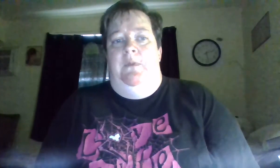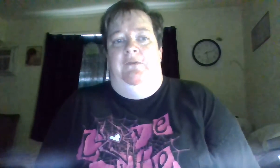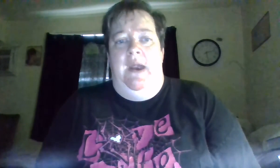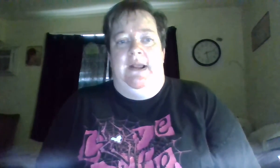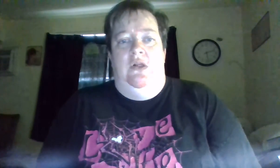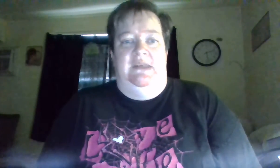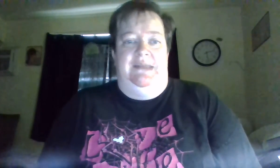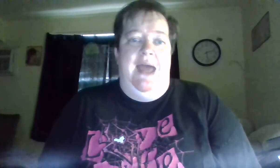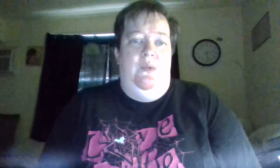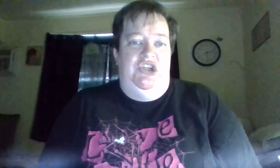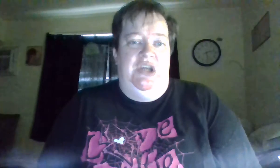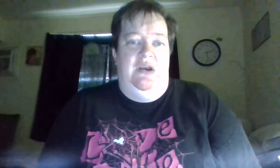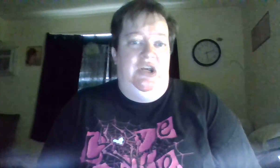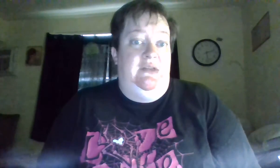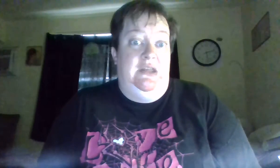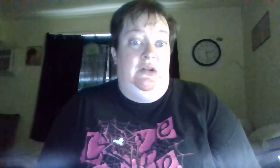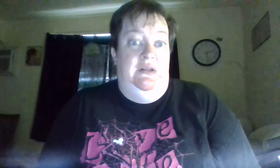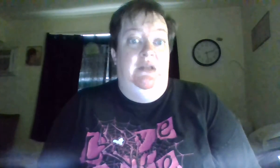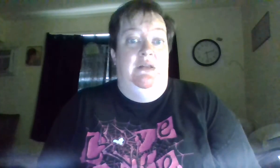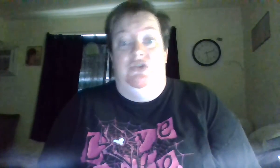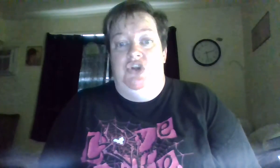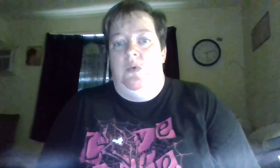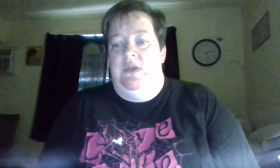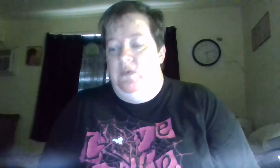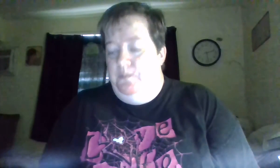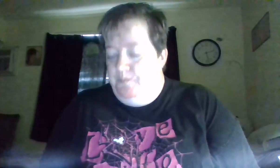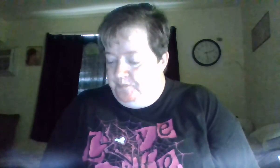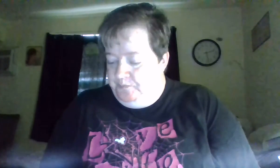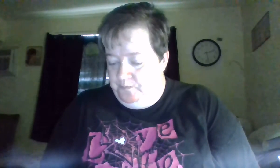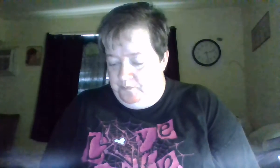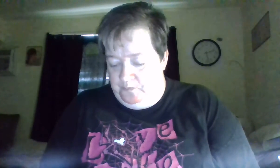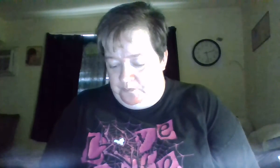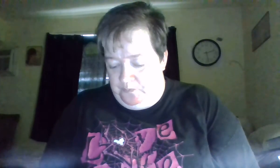Before I close this, I kind of want to share this little joke with you.